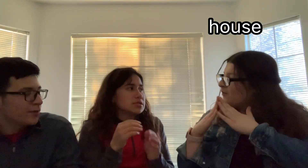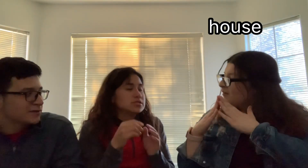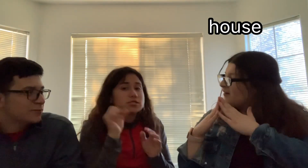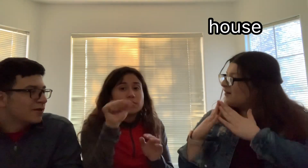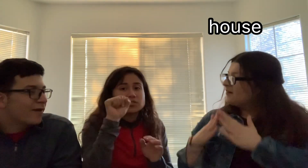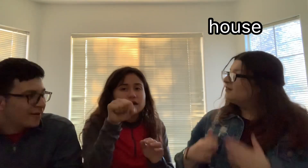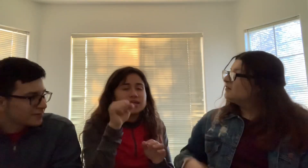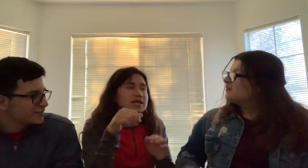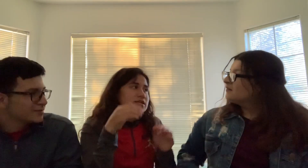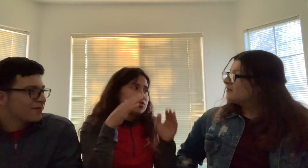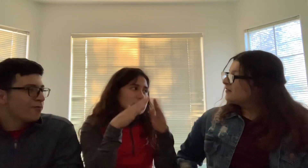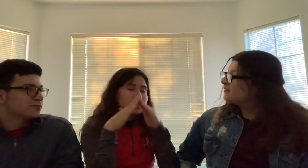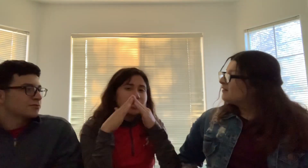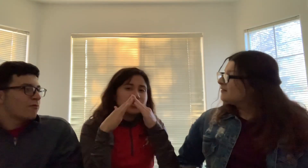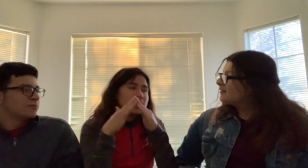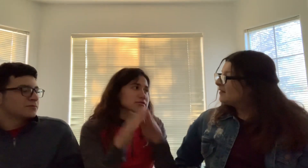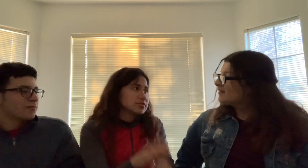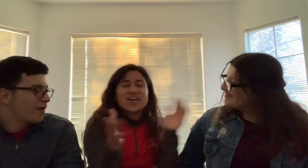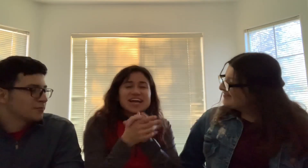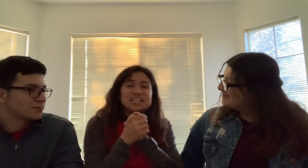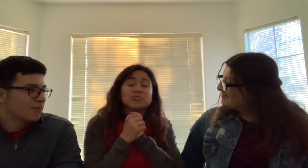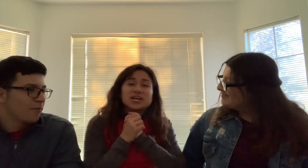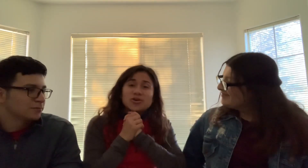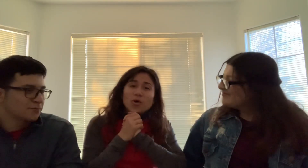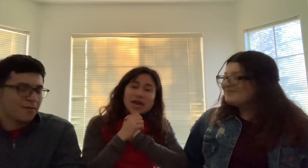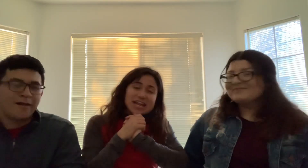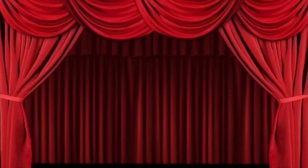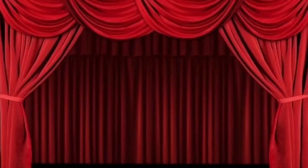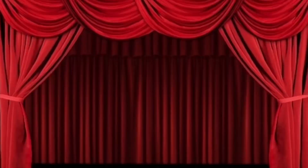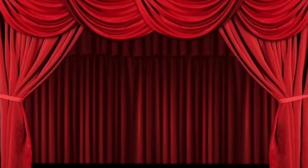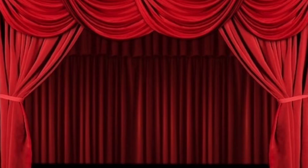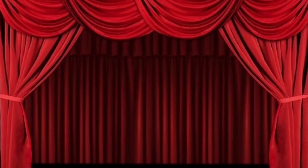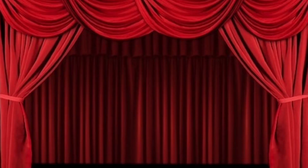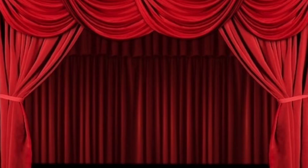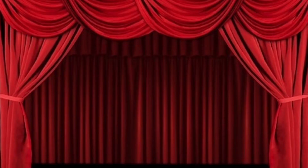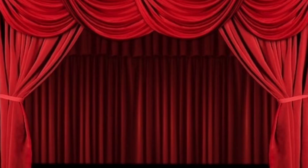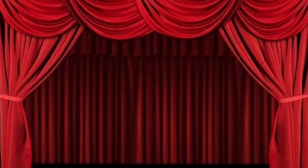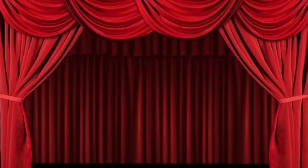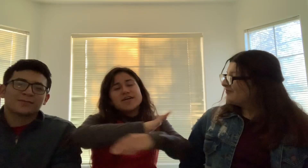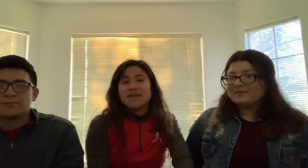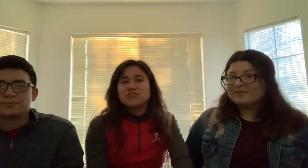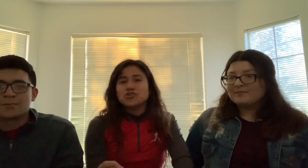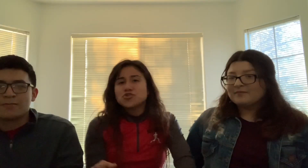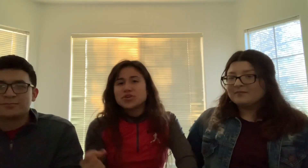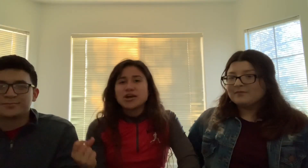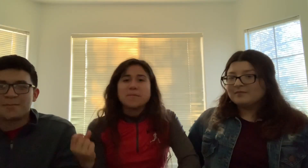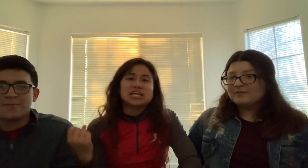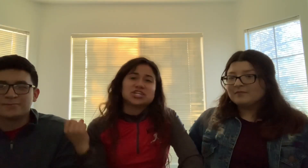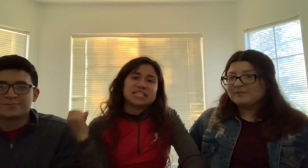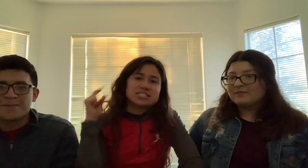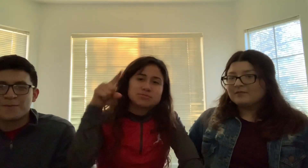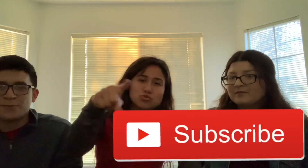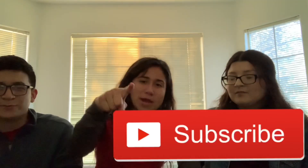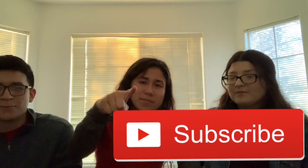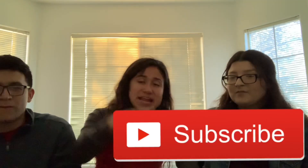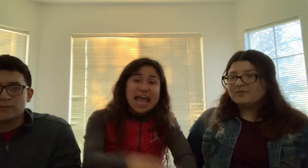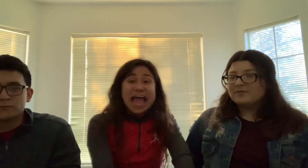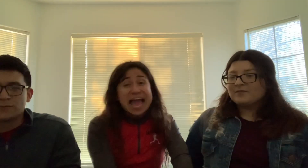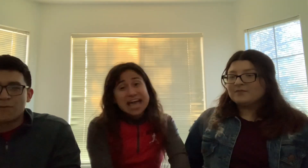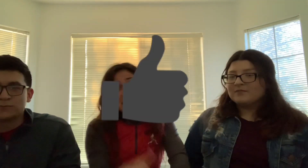when someone's knocking at the door at her house. All right, guys, we're gonna go ahead and close up the video here. If you're new here, make sure you hit that subscribe button and that